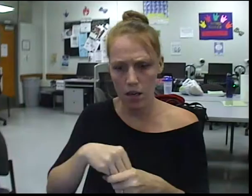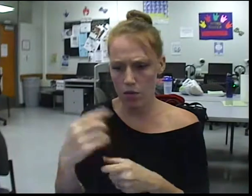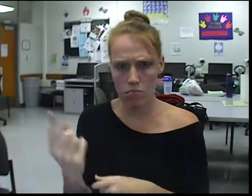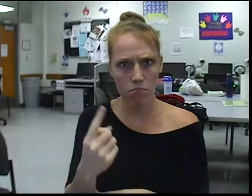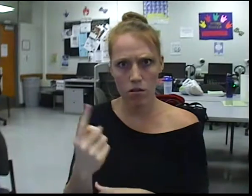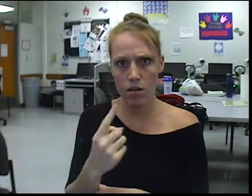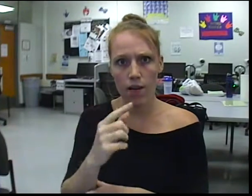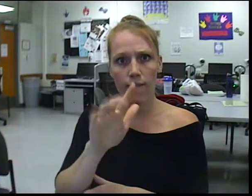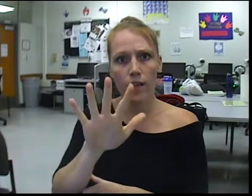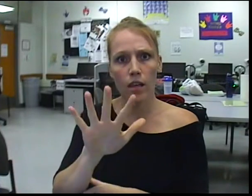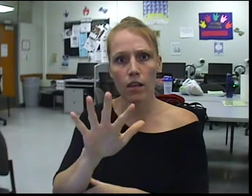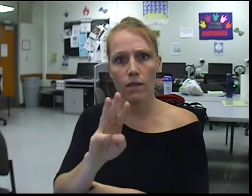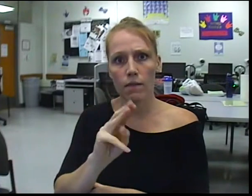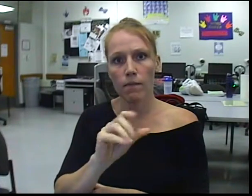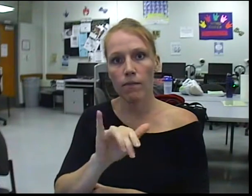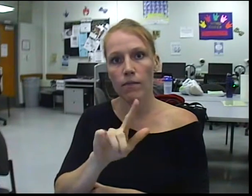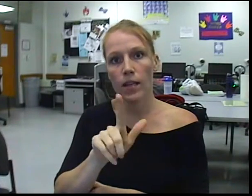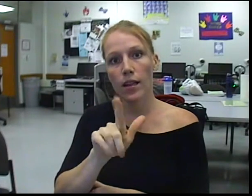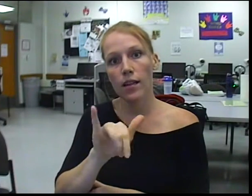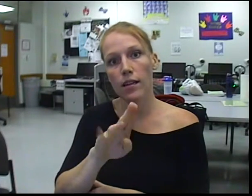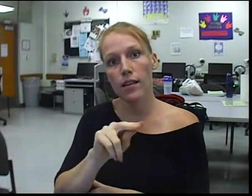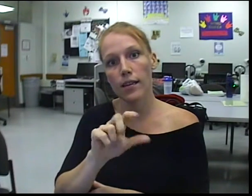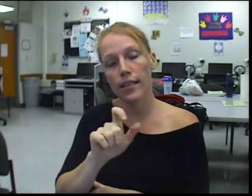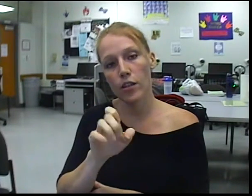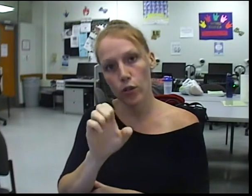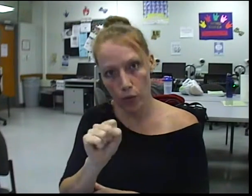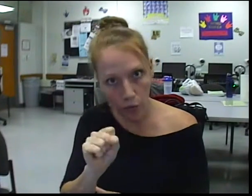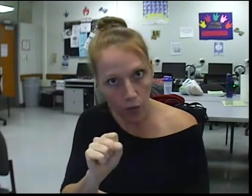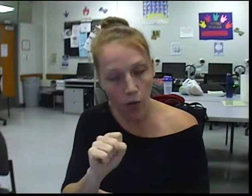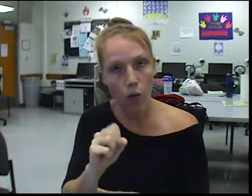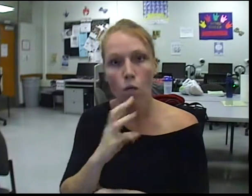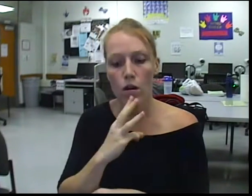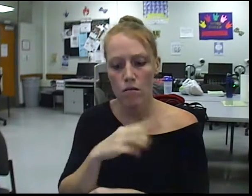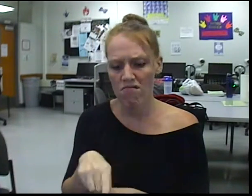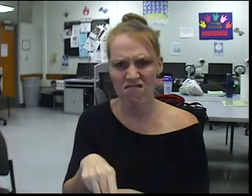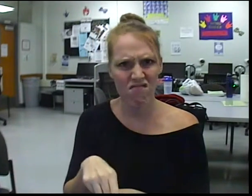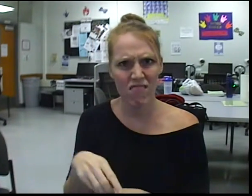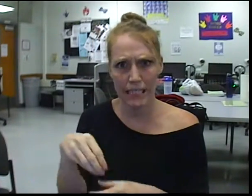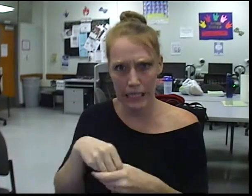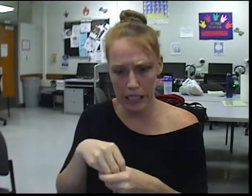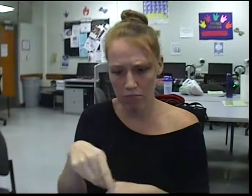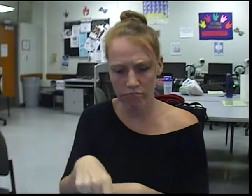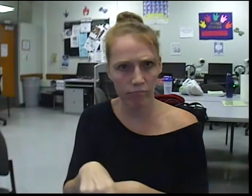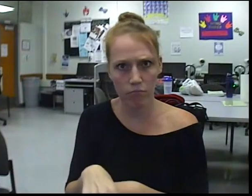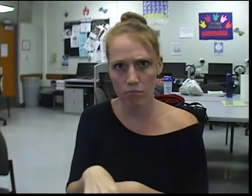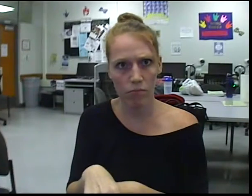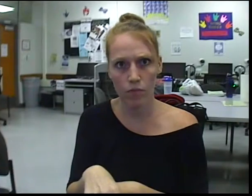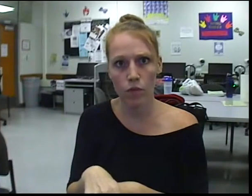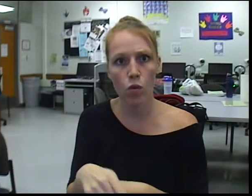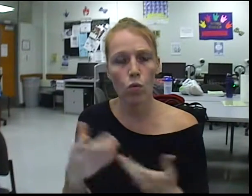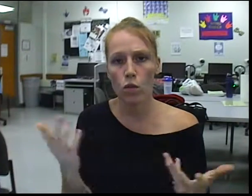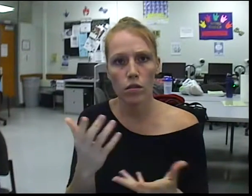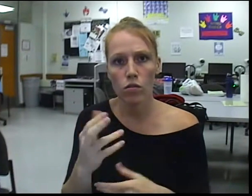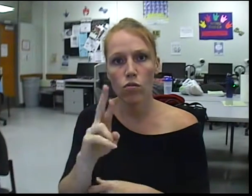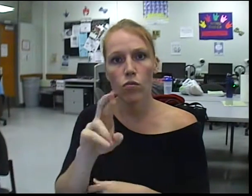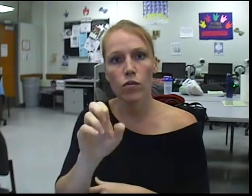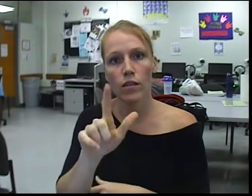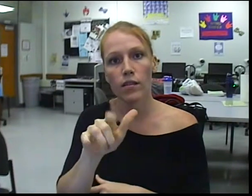this box of air that I've got. What? And the relative humidity. What's